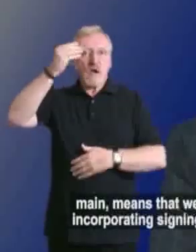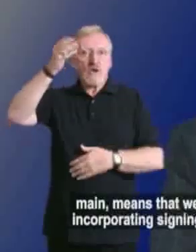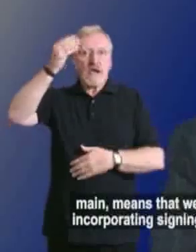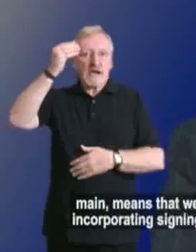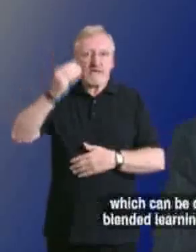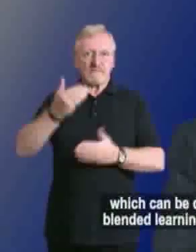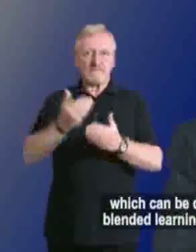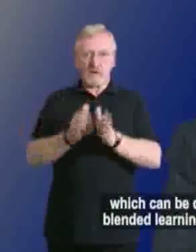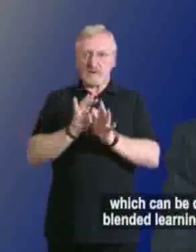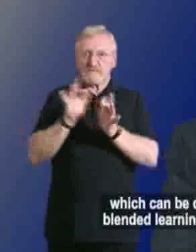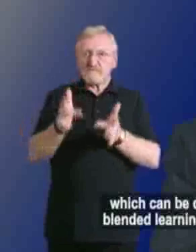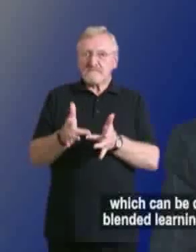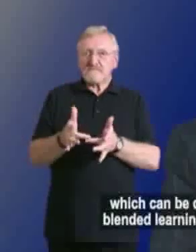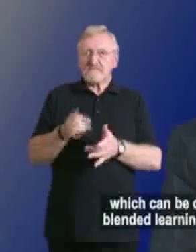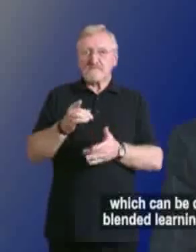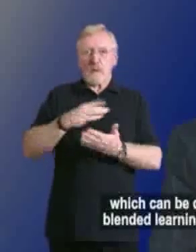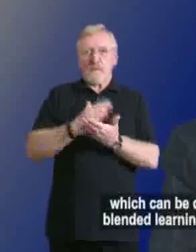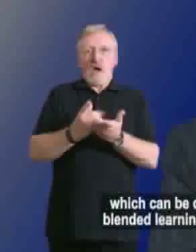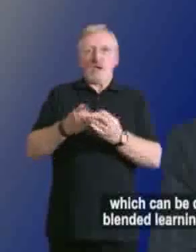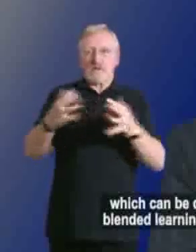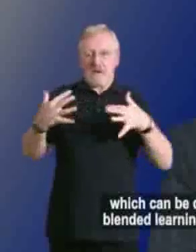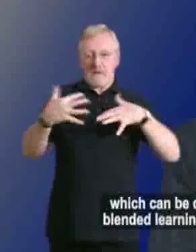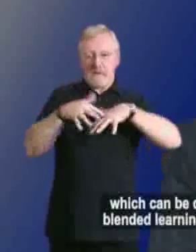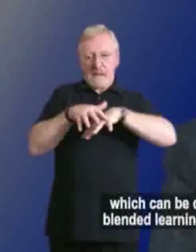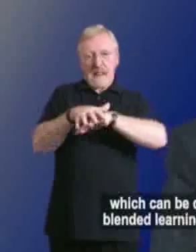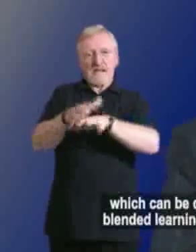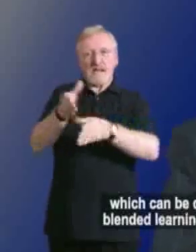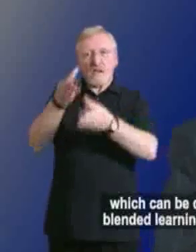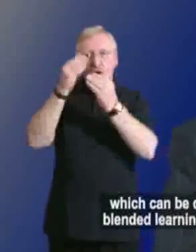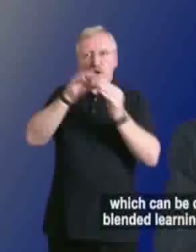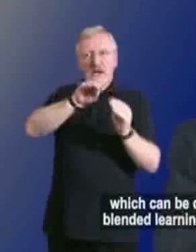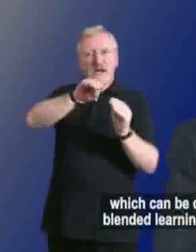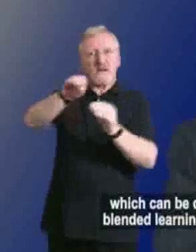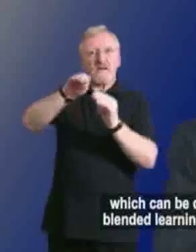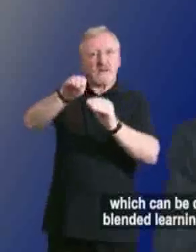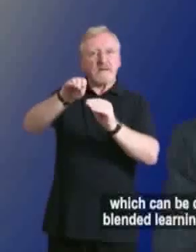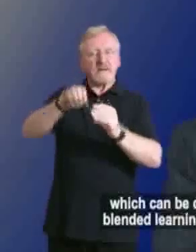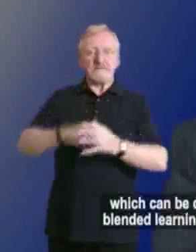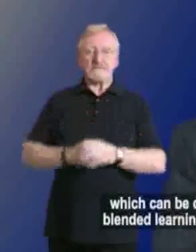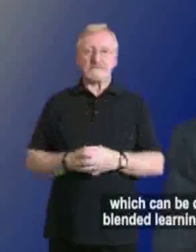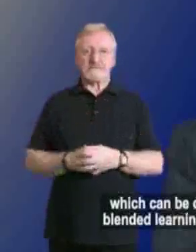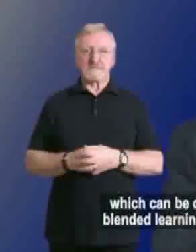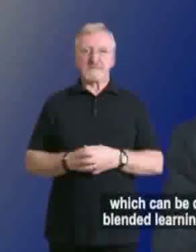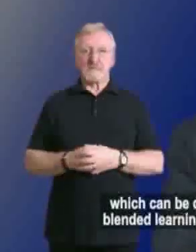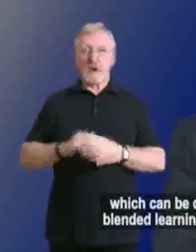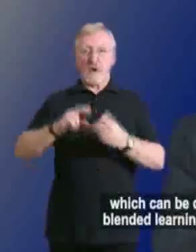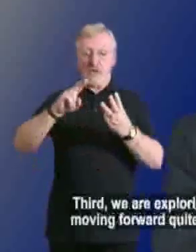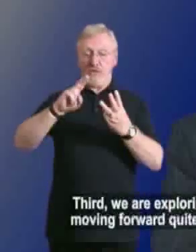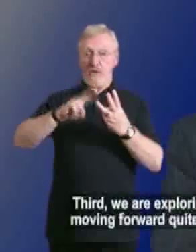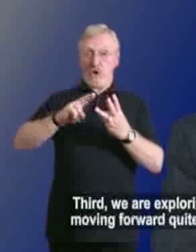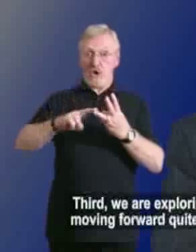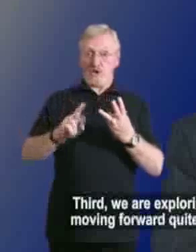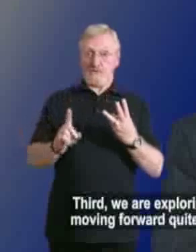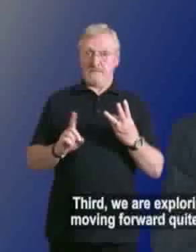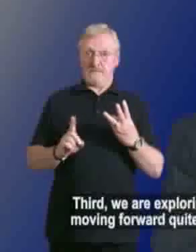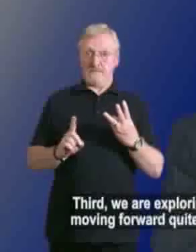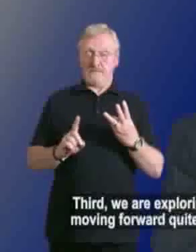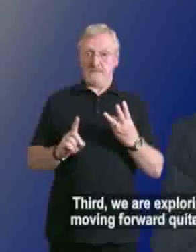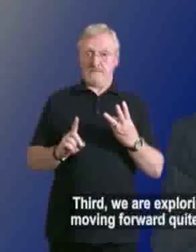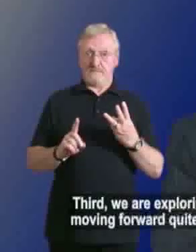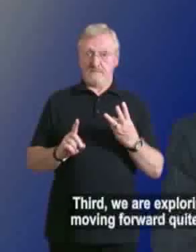e-learning resources, which can be delivered as part of a blended learning delivery framework. Third,